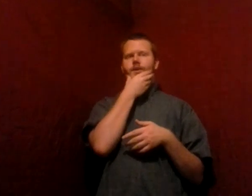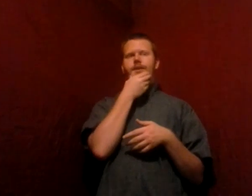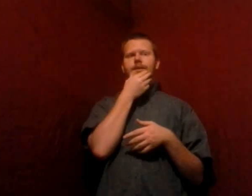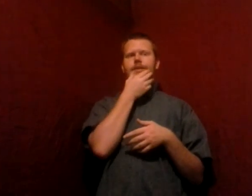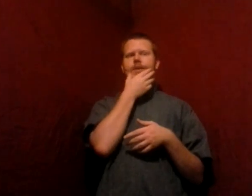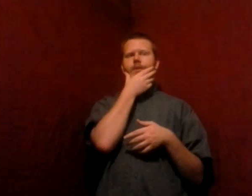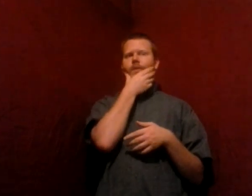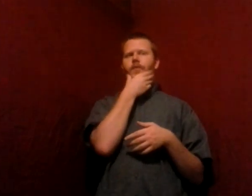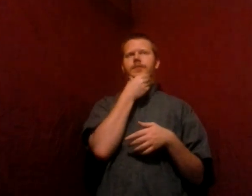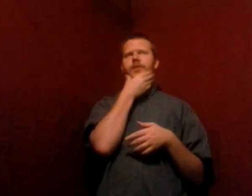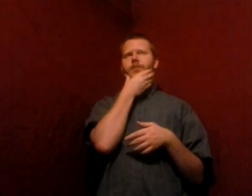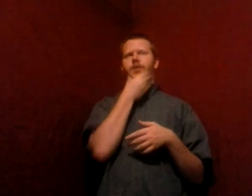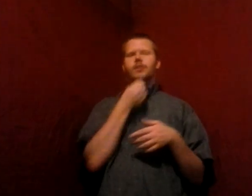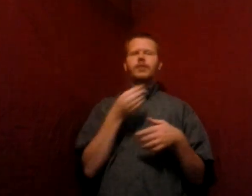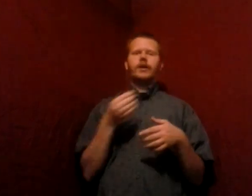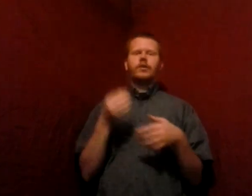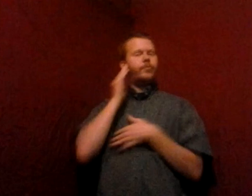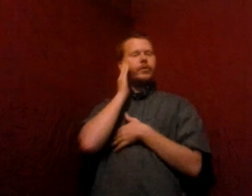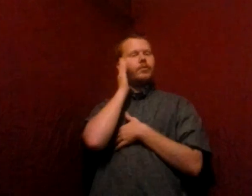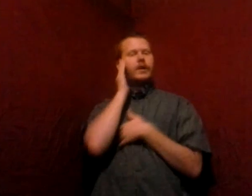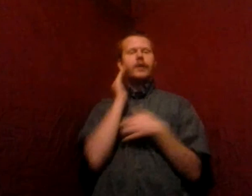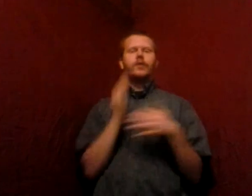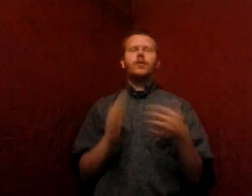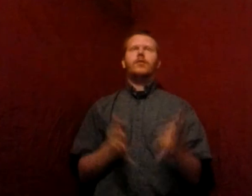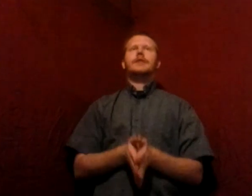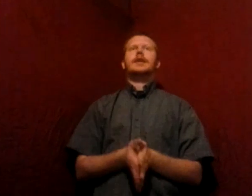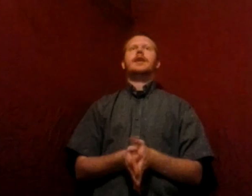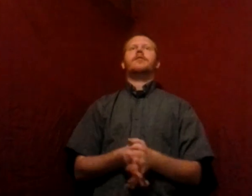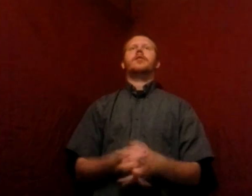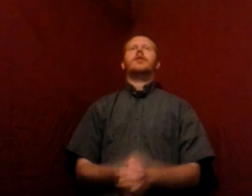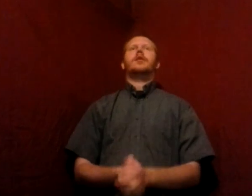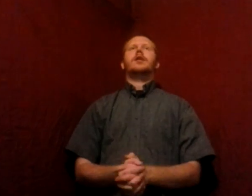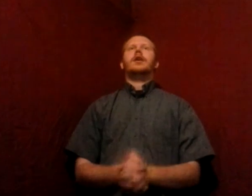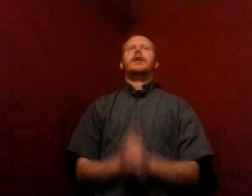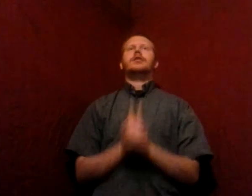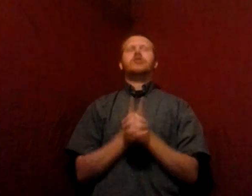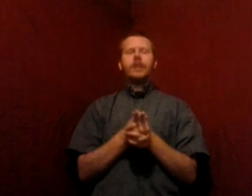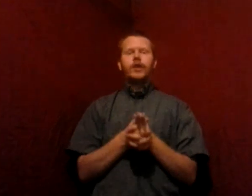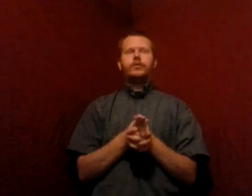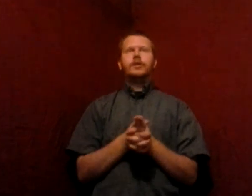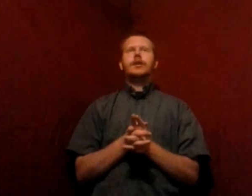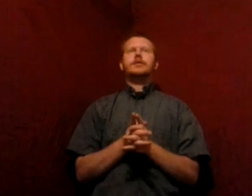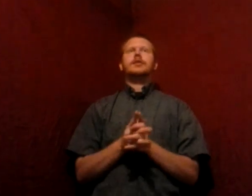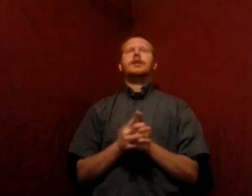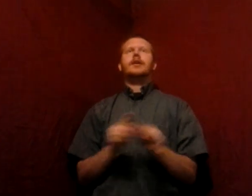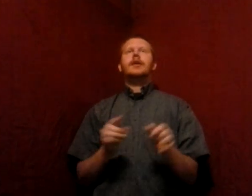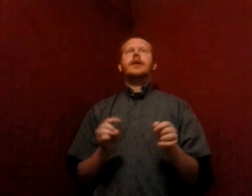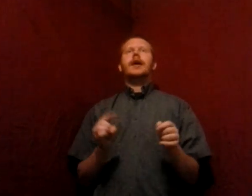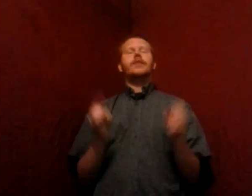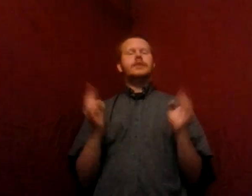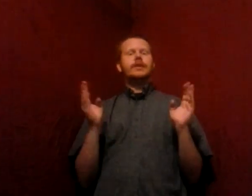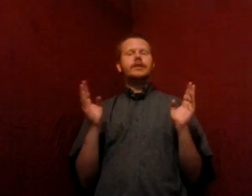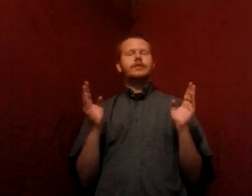see what next video markiplier pewpie or all those guys have again shout out to you guys and this is